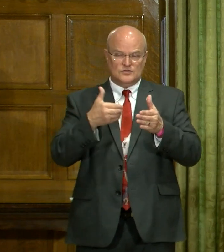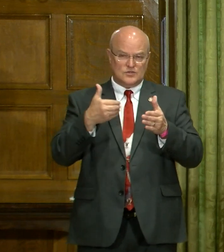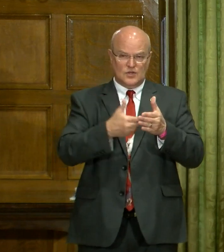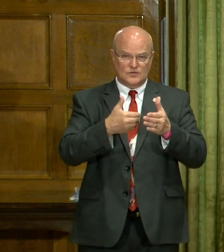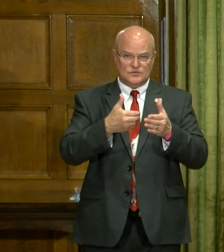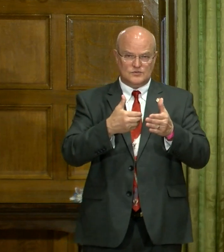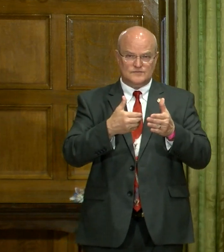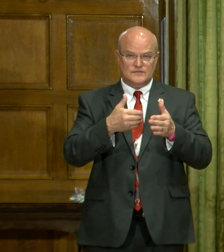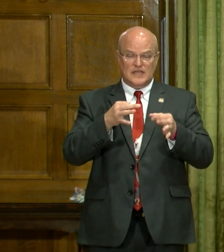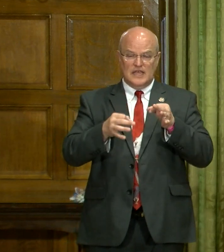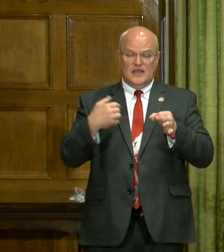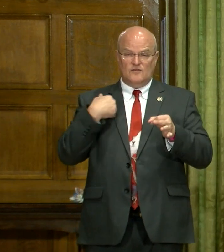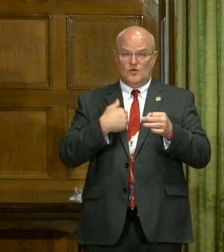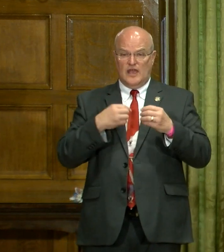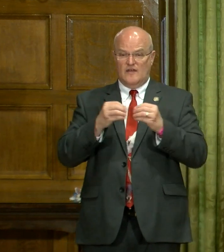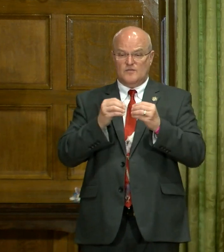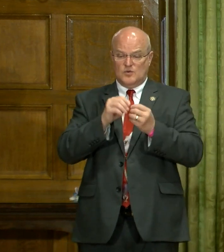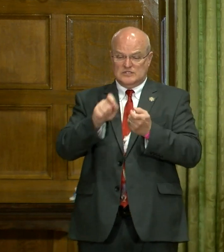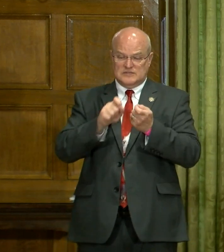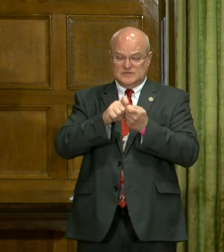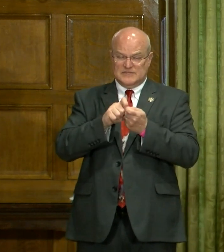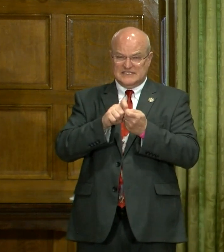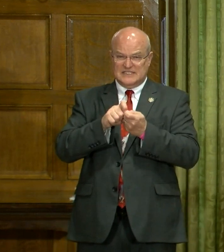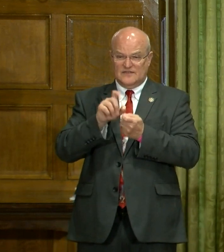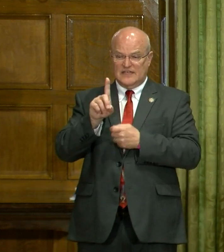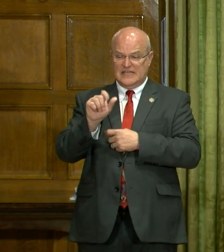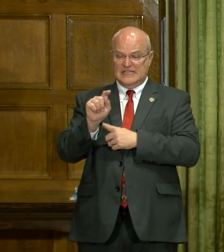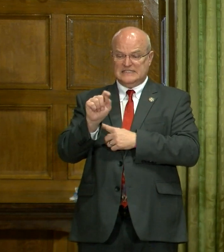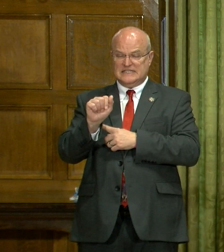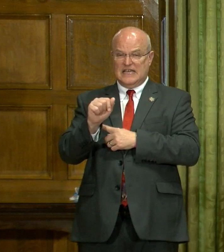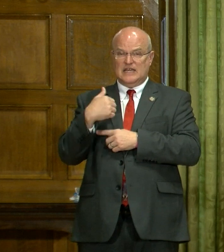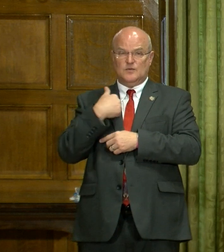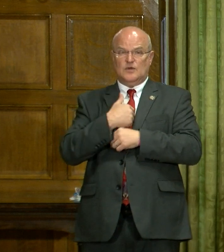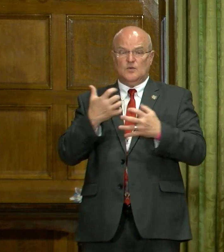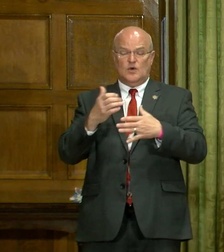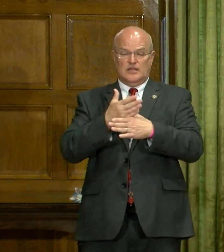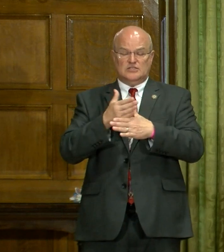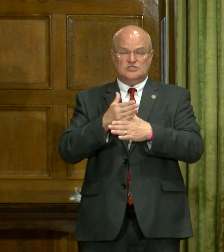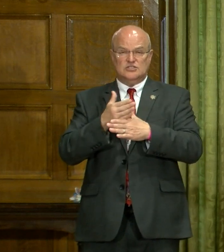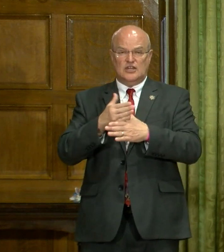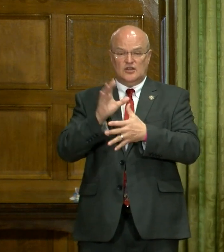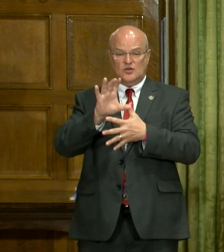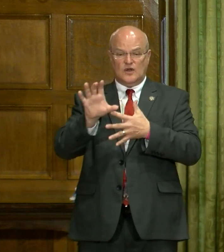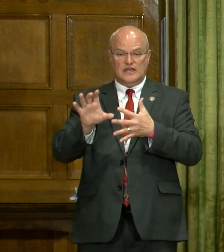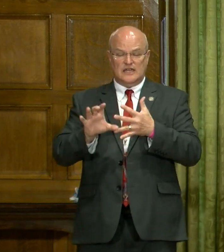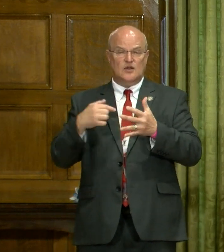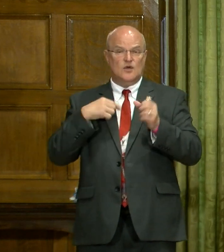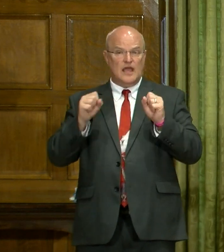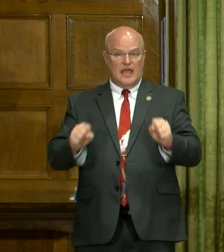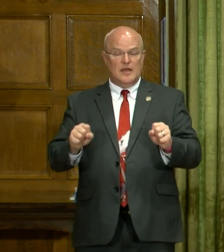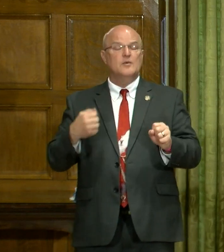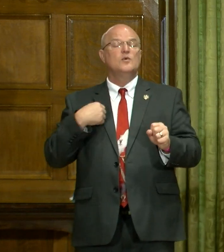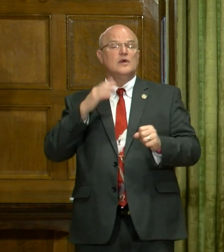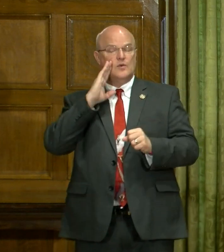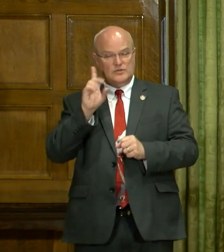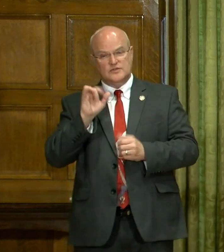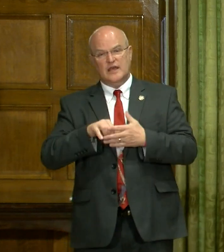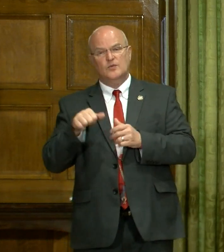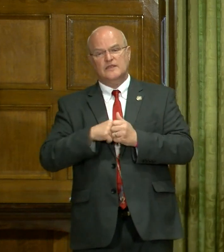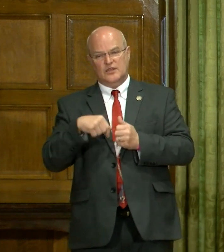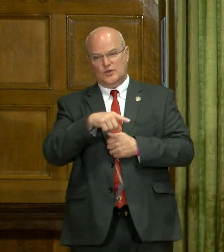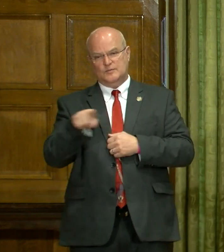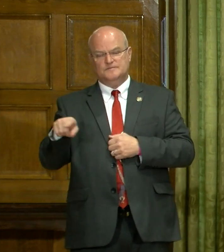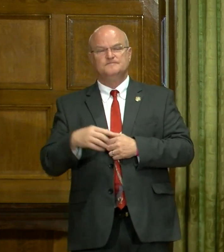if we have more specific data that we want to share and criteria that we're able to, we will do that with you.